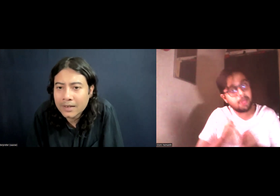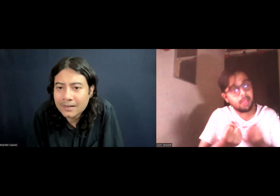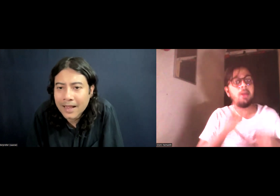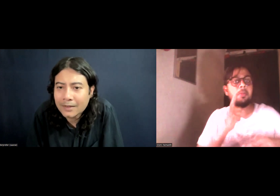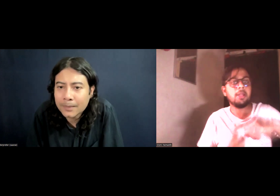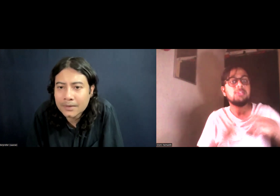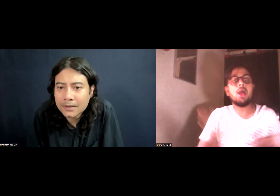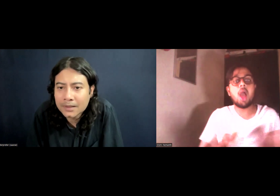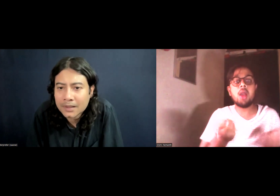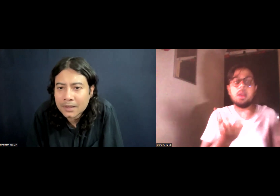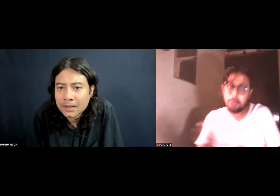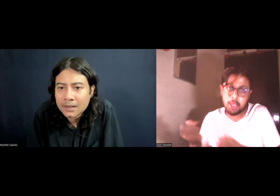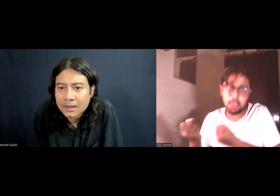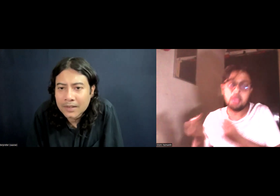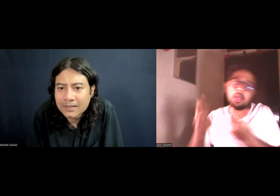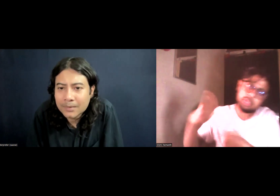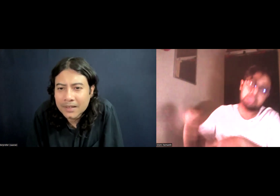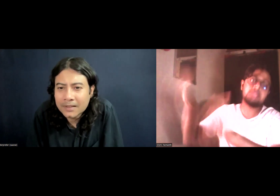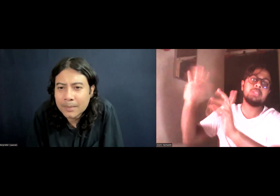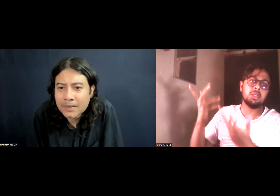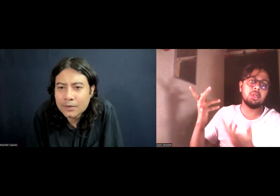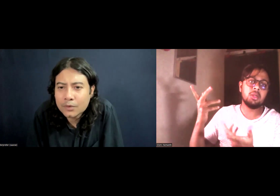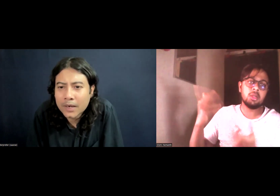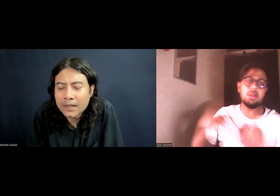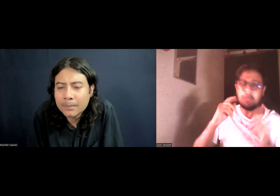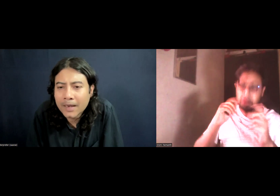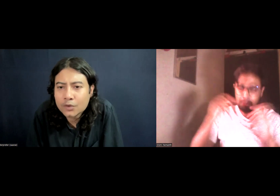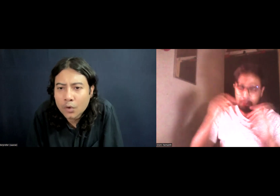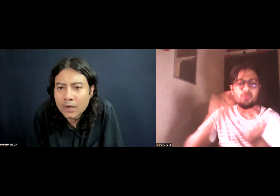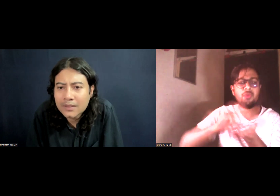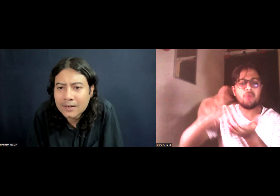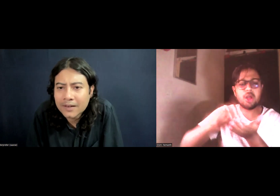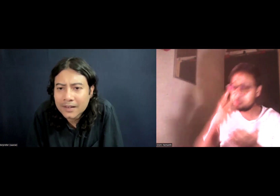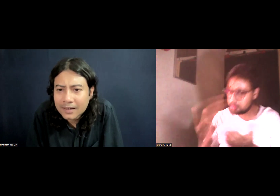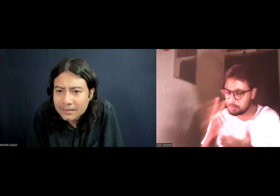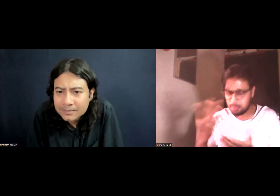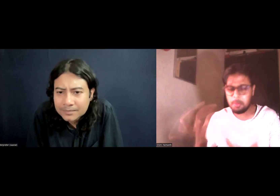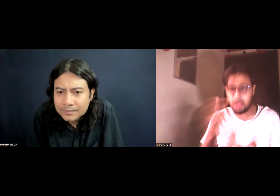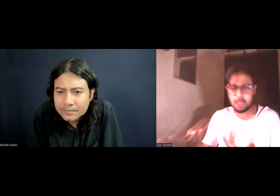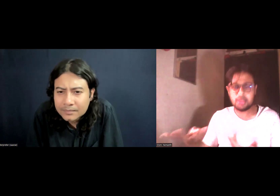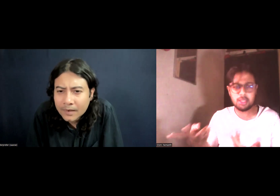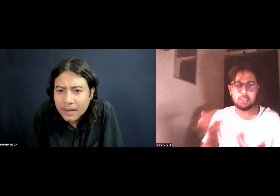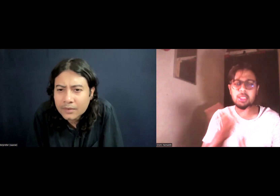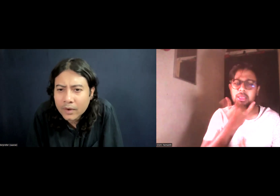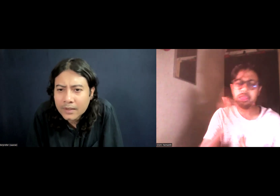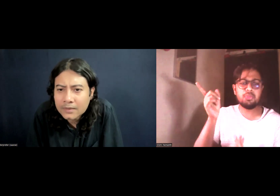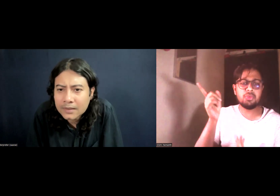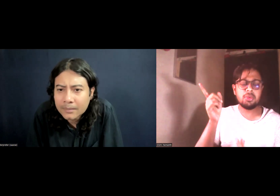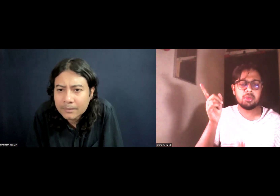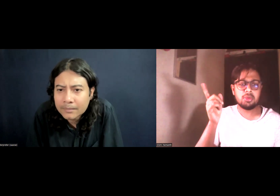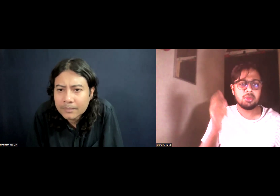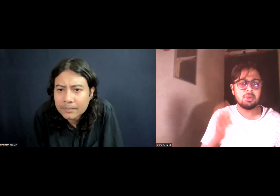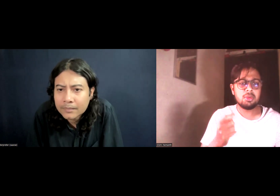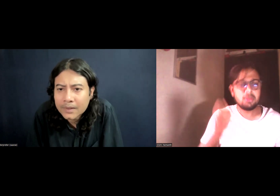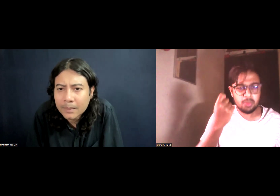So there's the tax person. So there's some 33% rule and he buys gold and stuff like that. I saw in